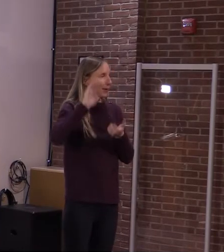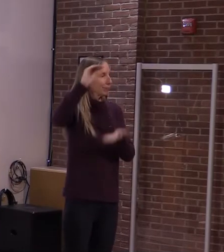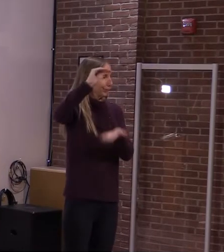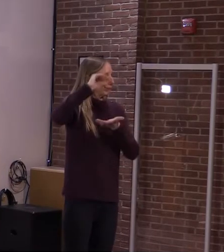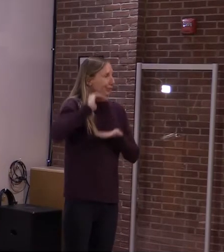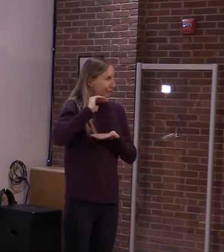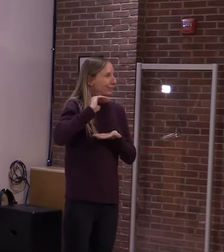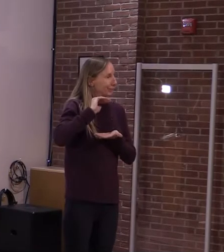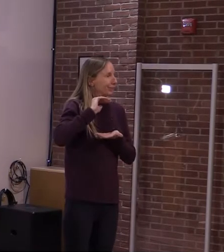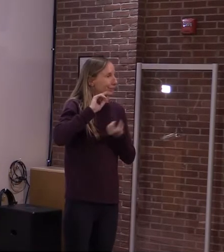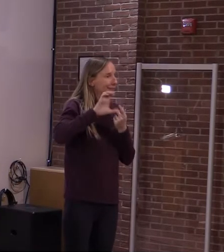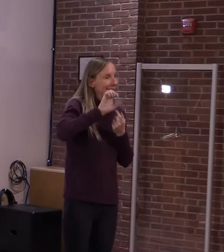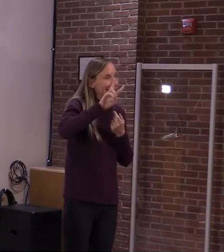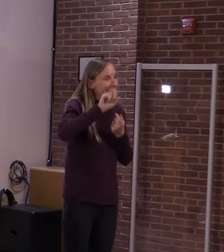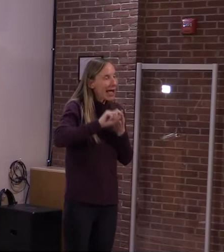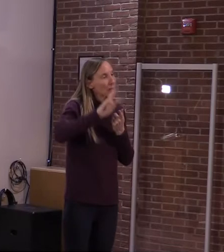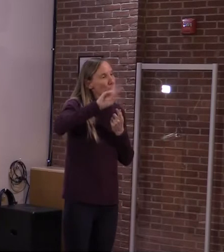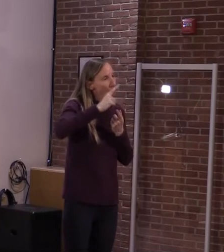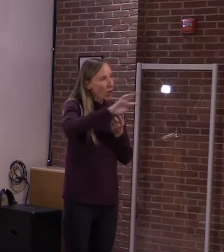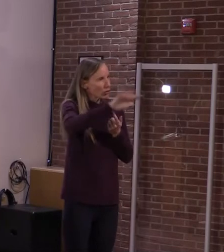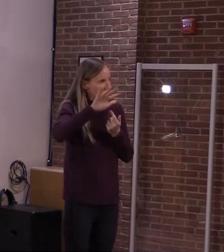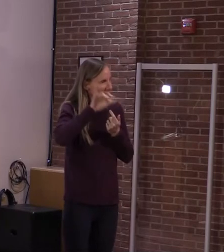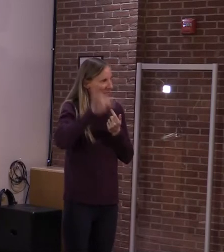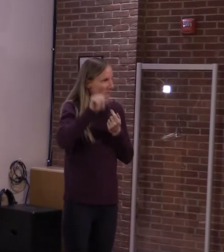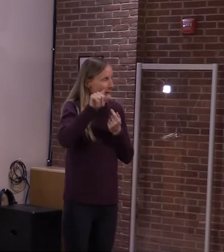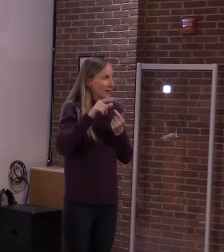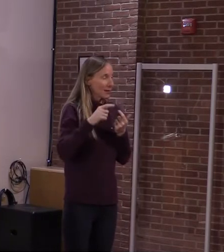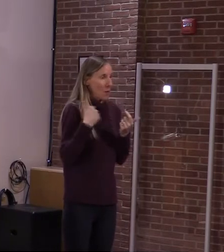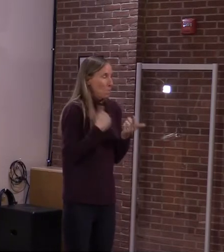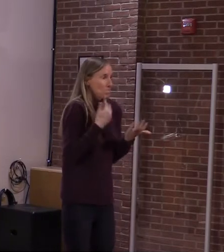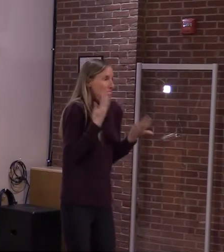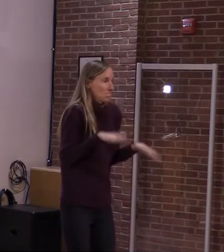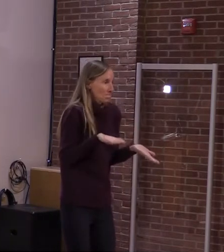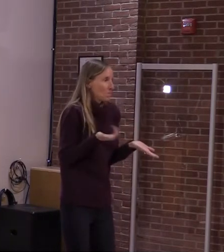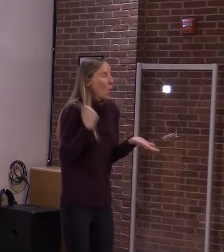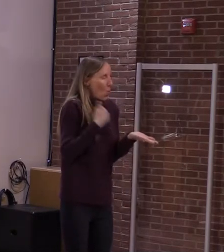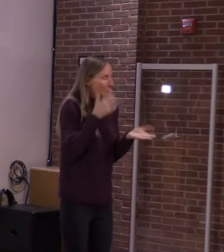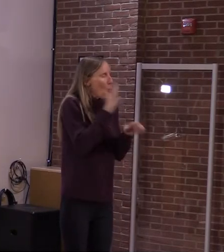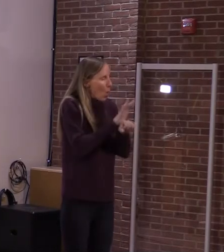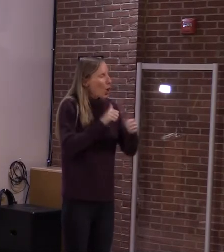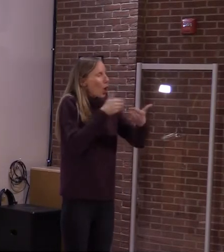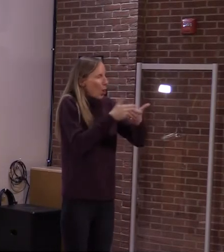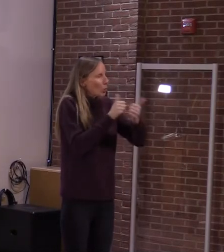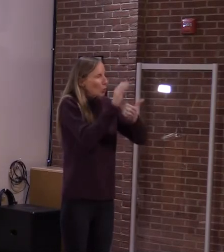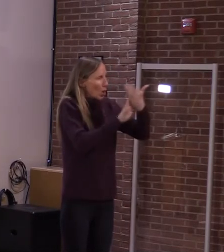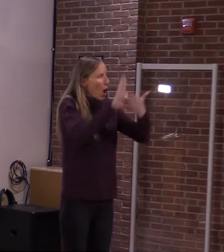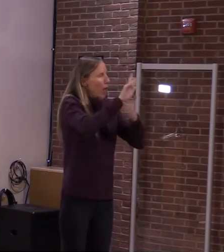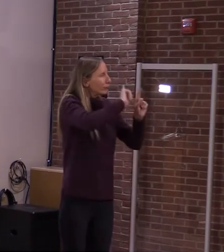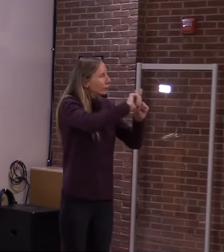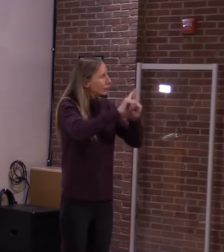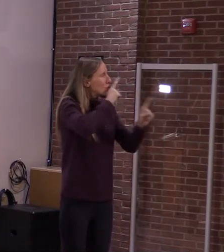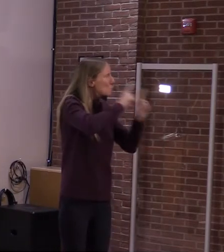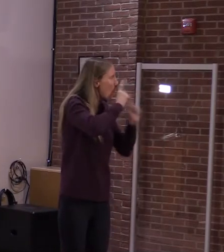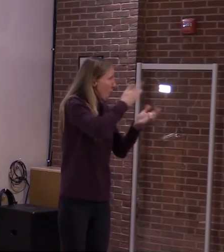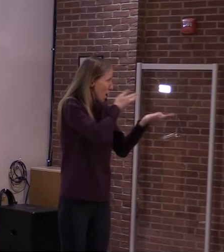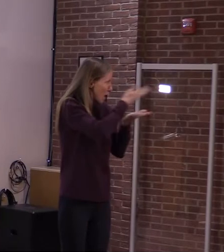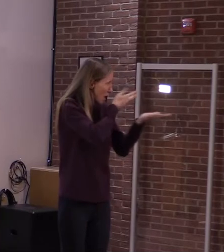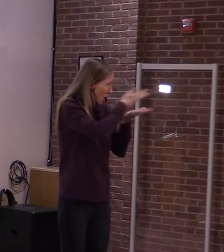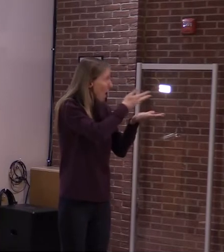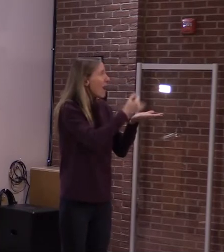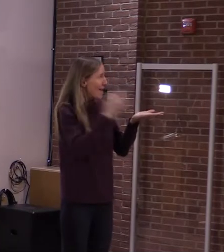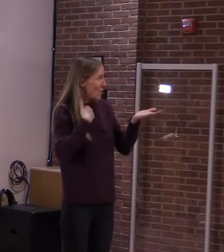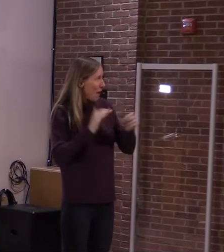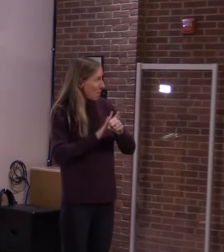many doses are available. We are wanting to work very closely with the colleges to make sure that if we